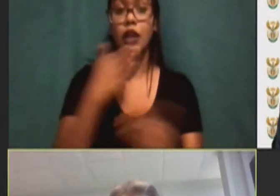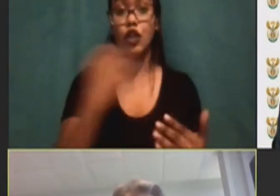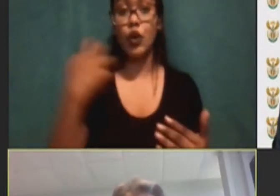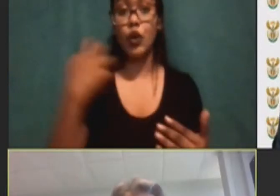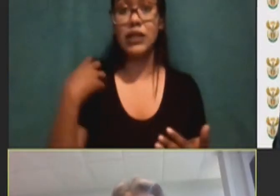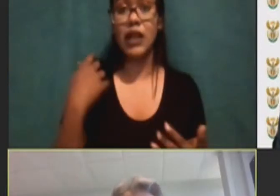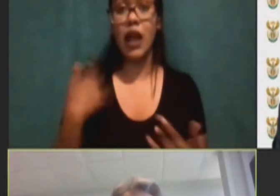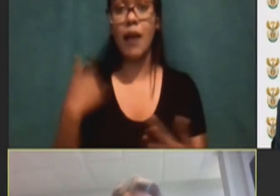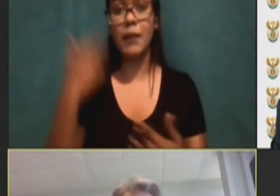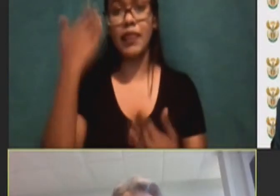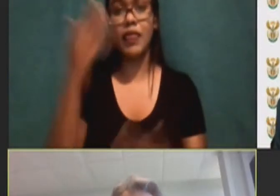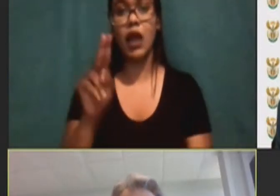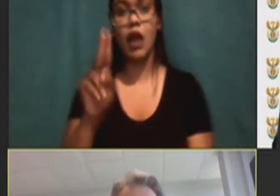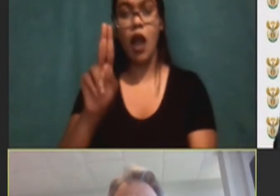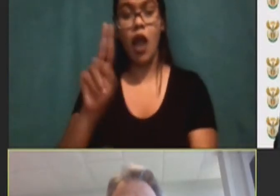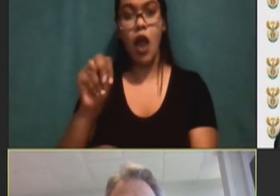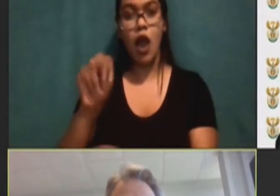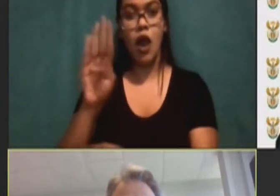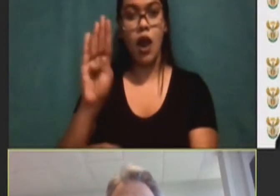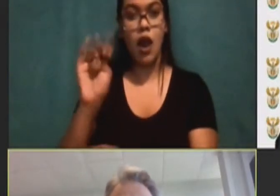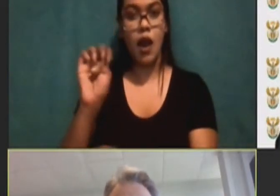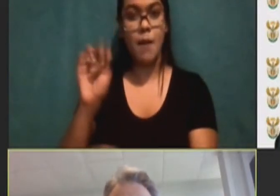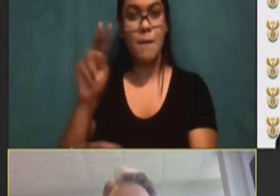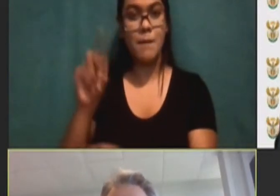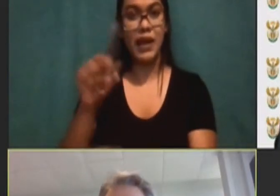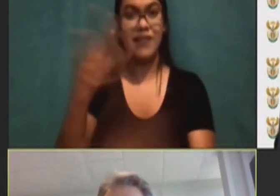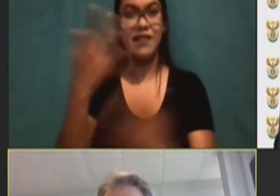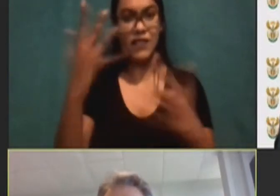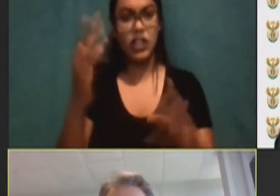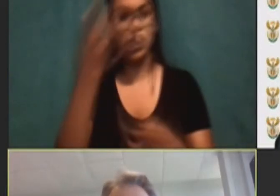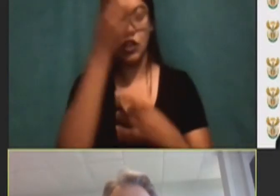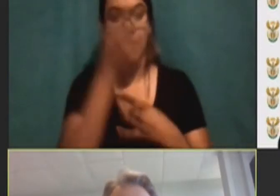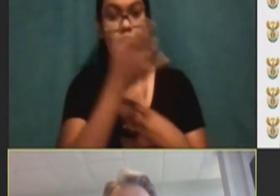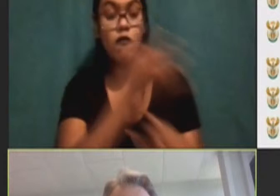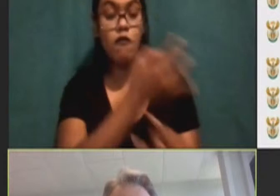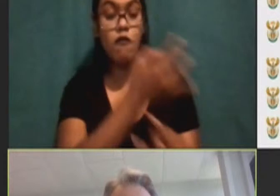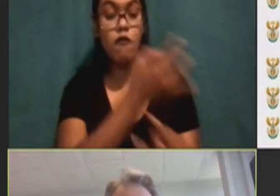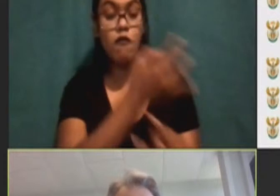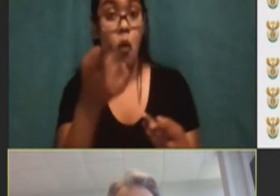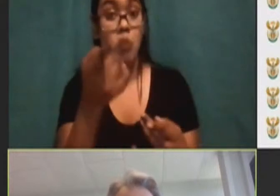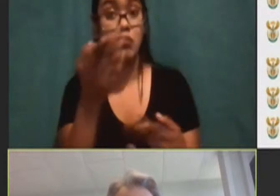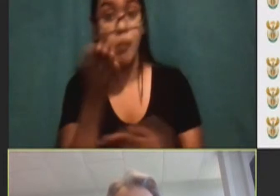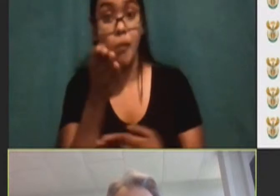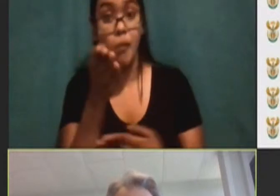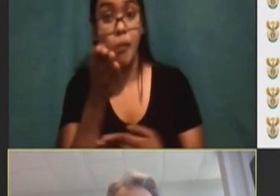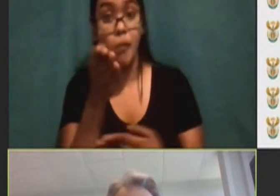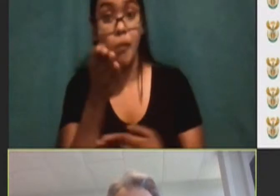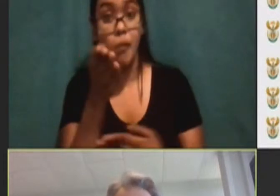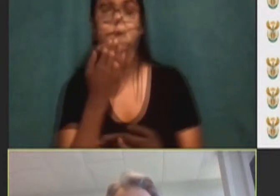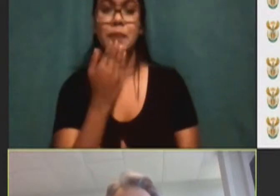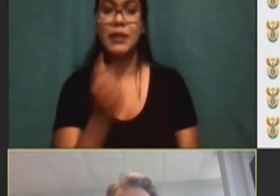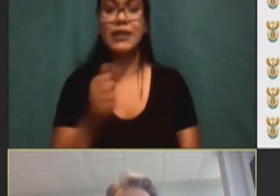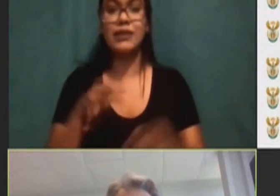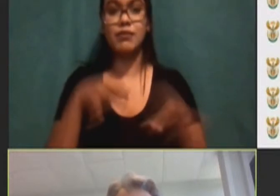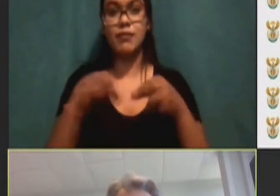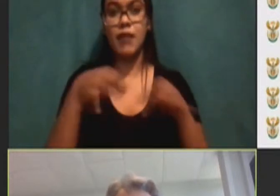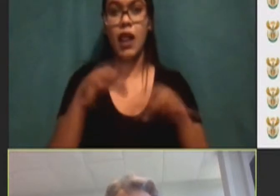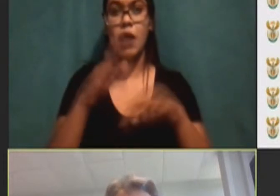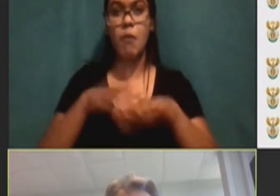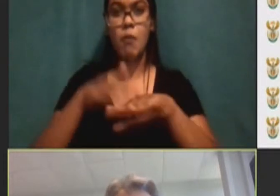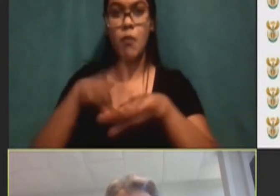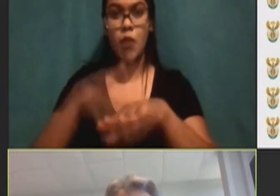talk about the symptoms that they're seeing. He did mention it in the presentation, so if he's still with us, Unbin,